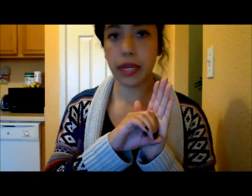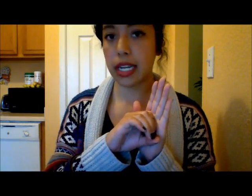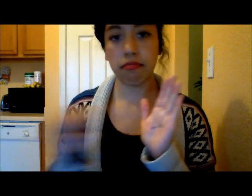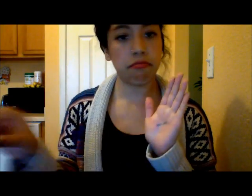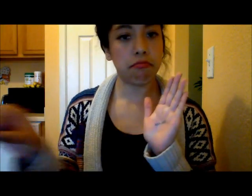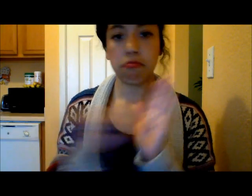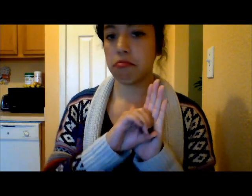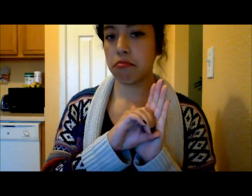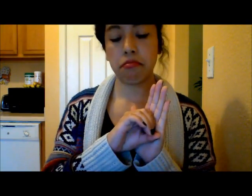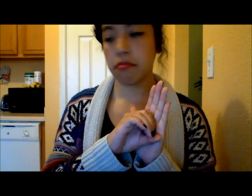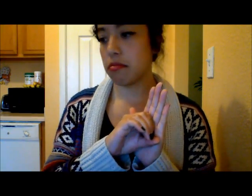money.